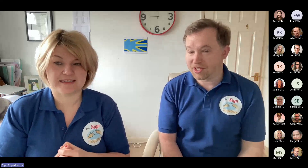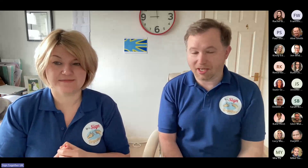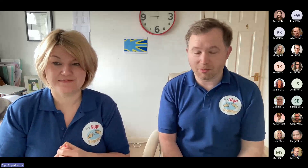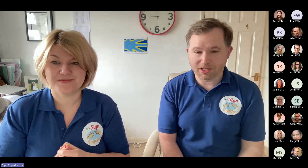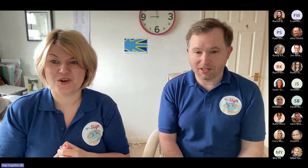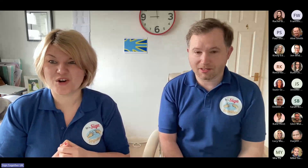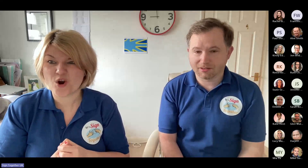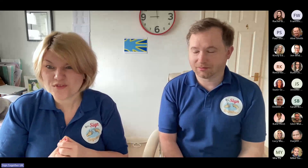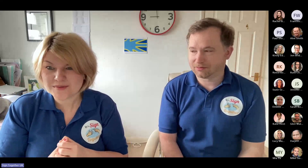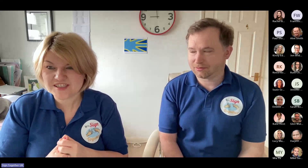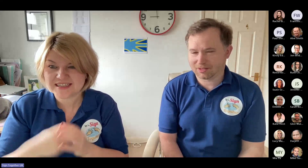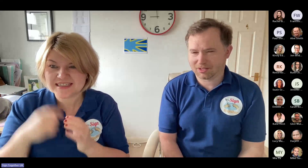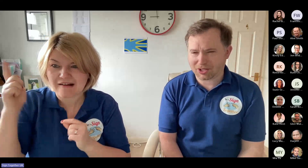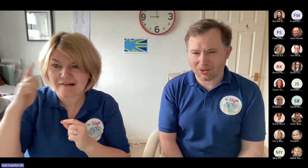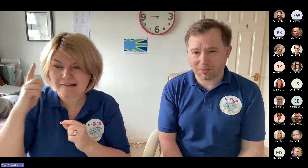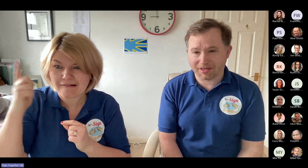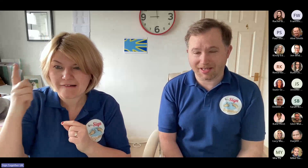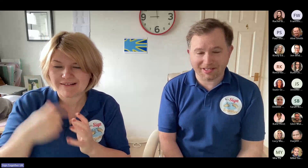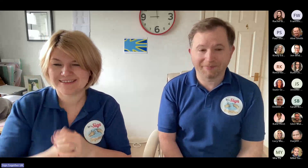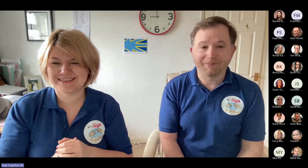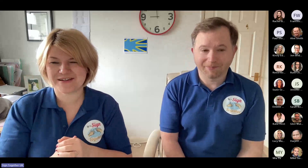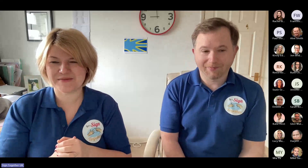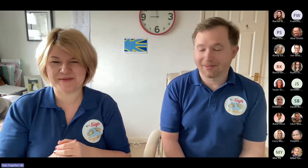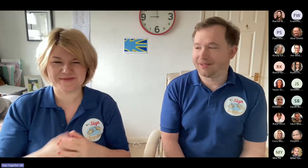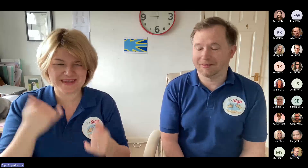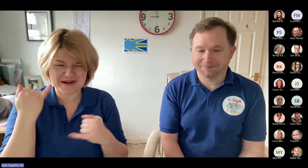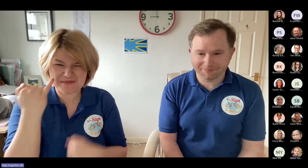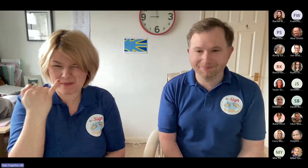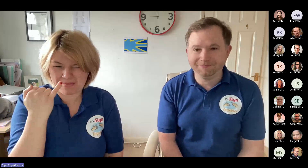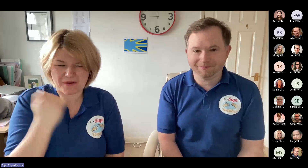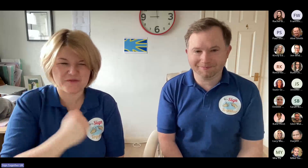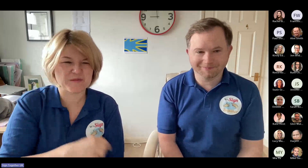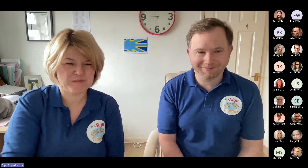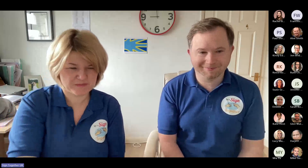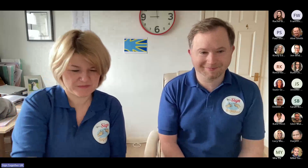machine, which is Machine. so dominating. Terrible. Yeah. Terrible. Awful.